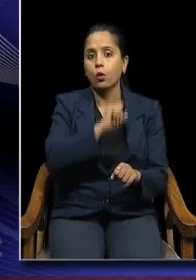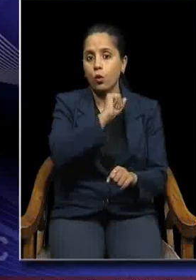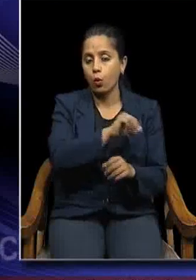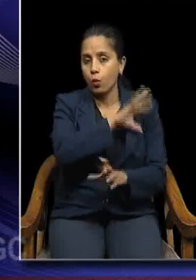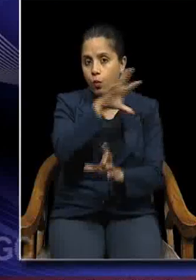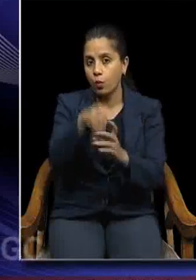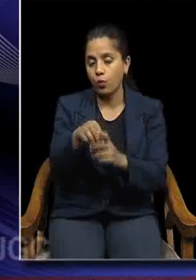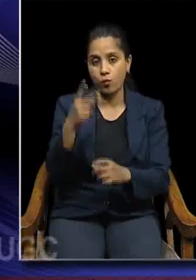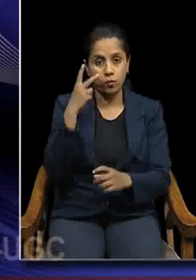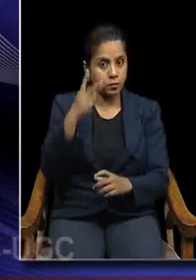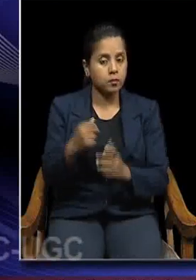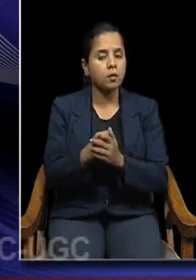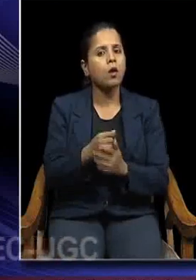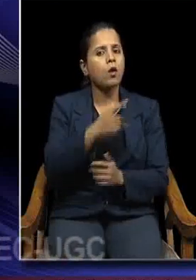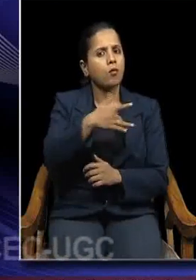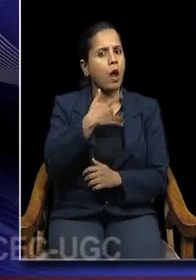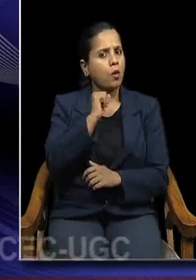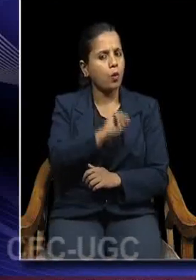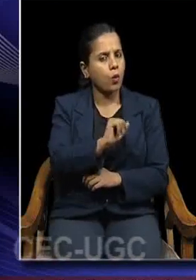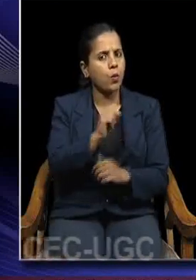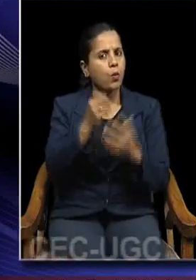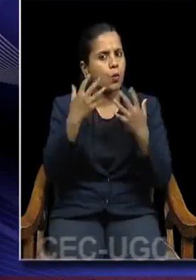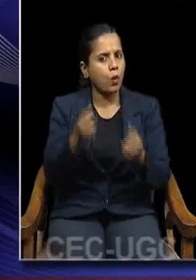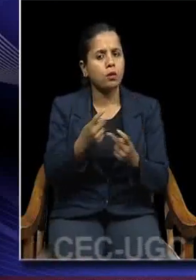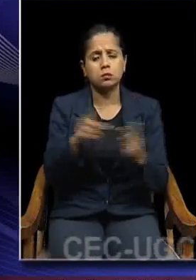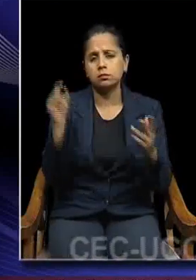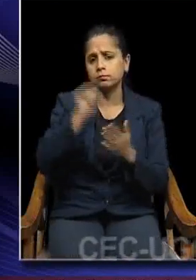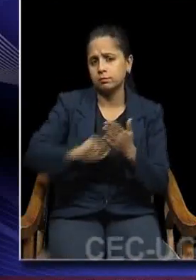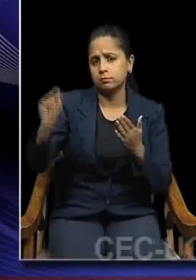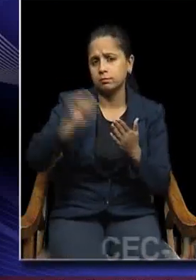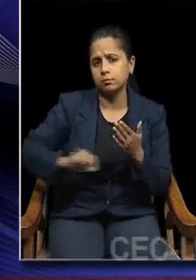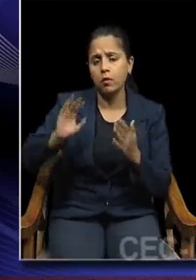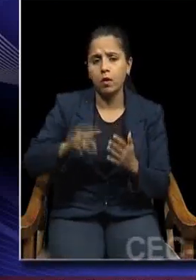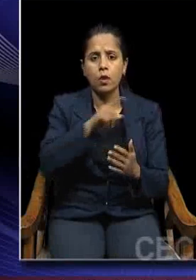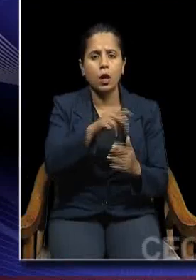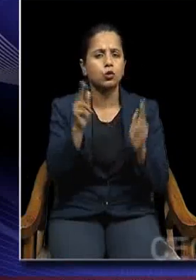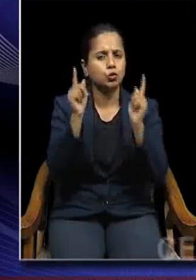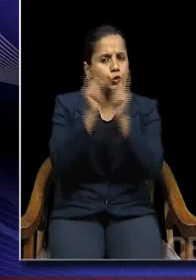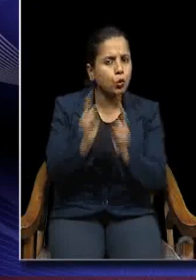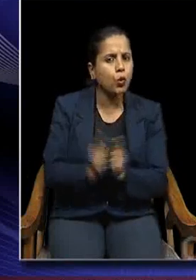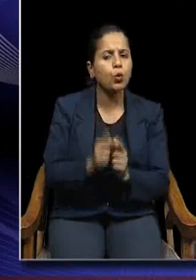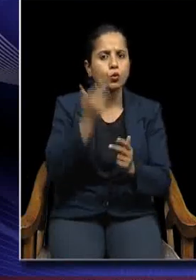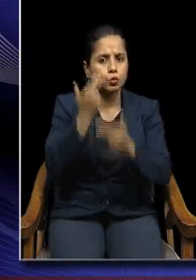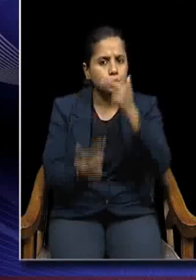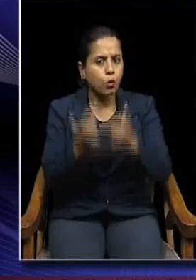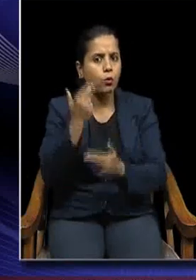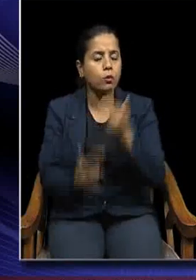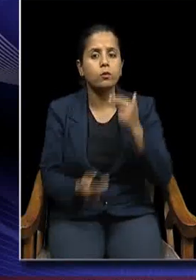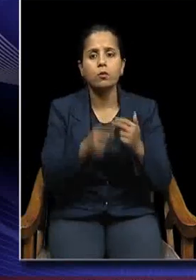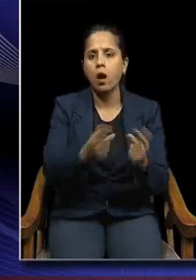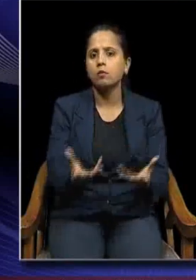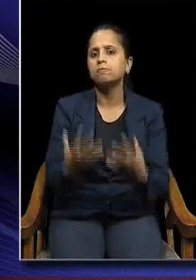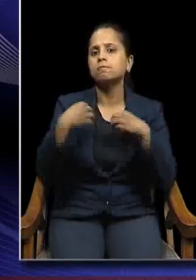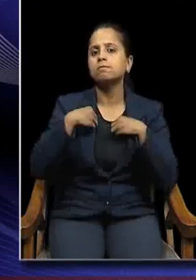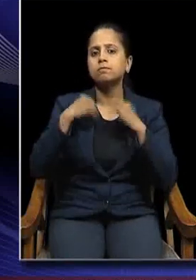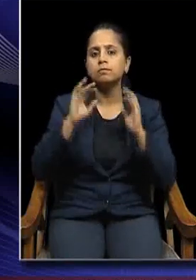1929, Dalia in 1930, Giribala in 1930, and Naukadubi in 1932. So we find